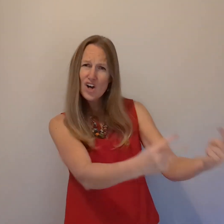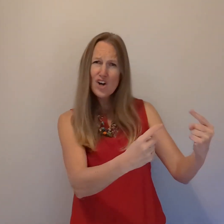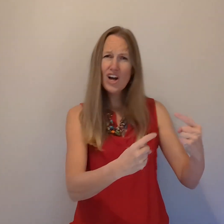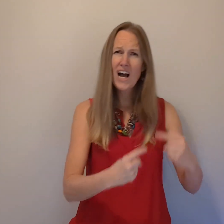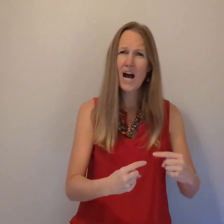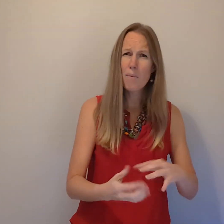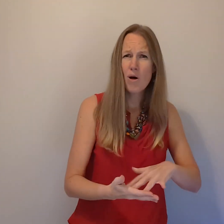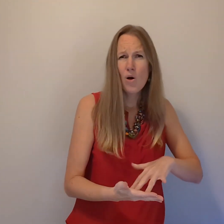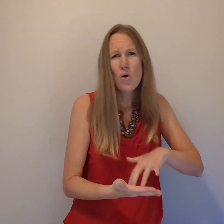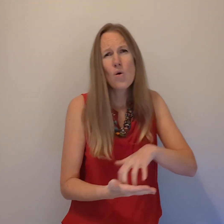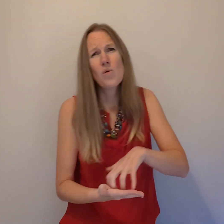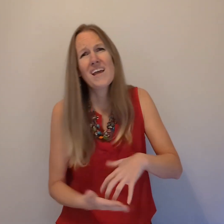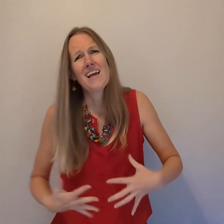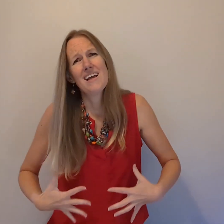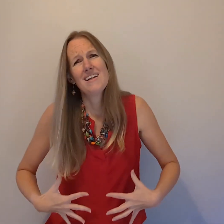unfaithful, come, weak and